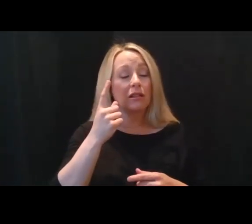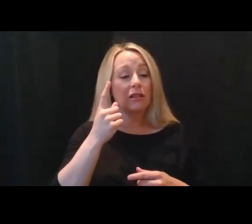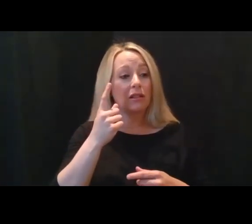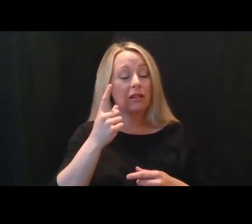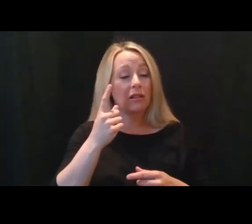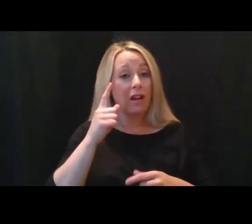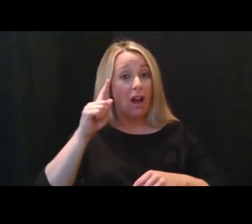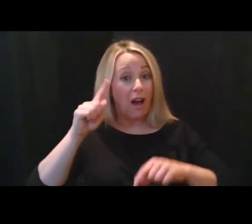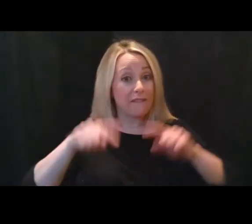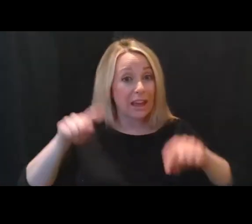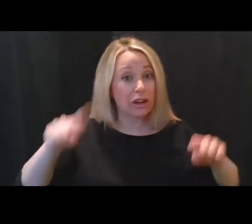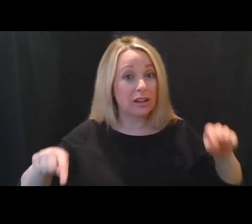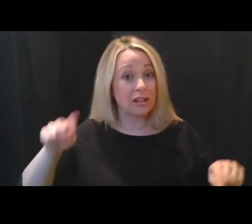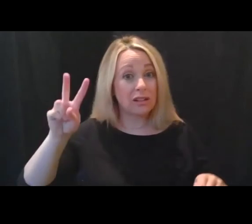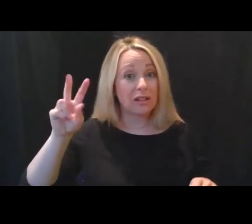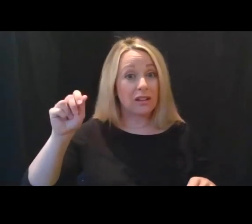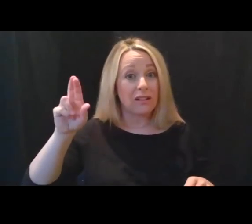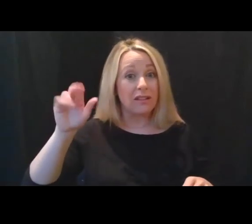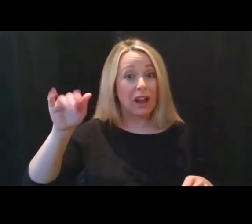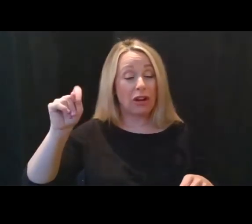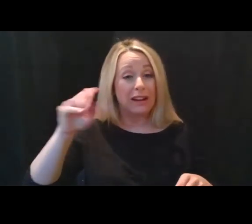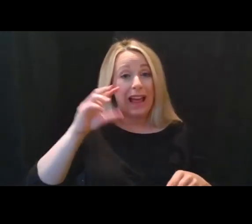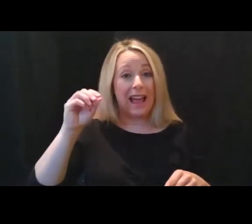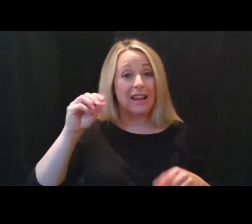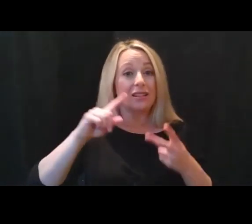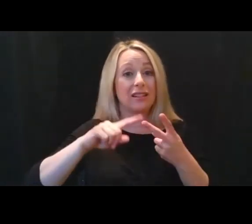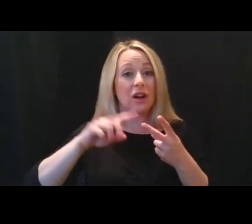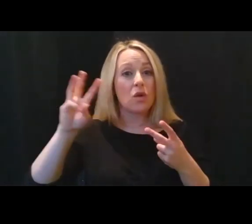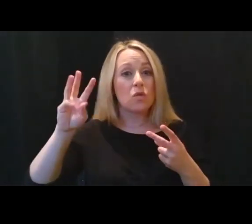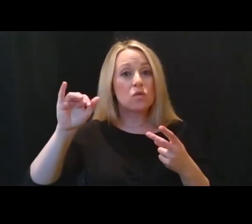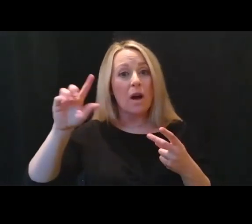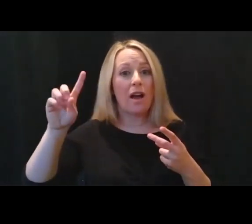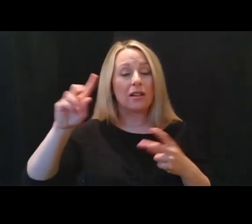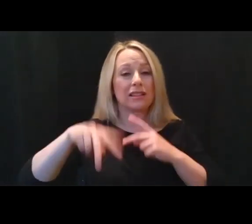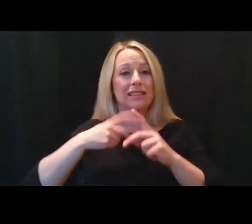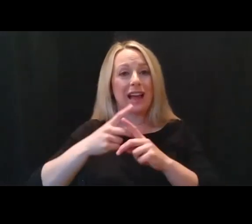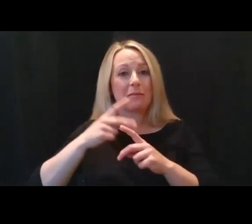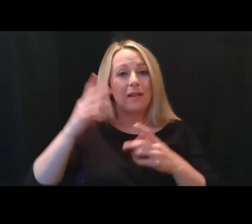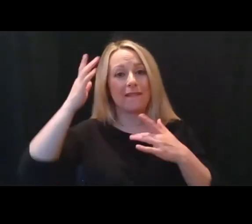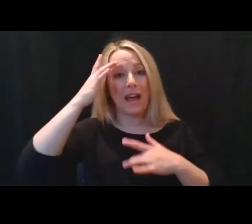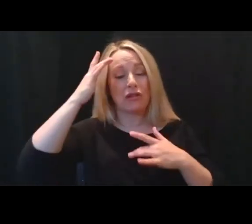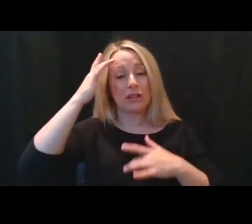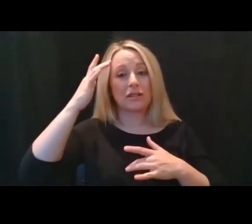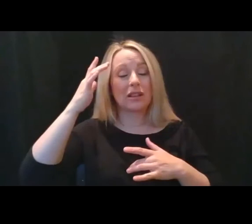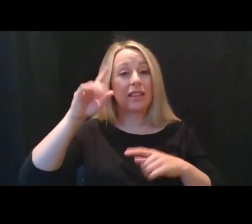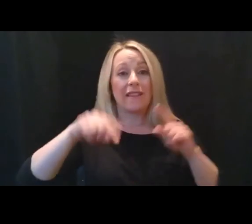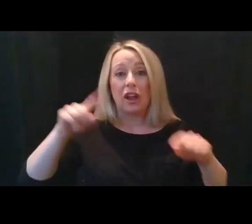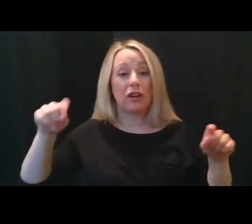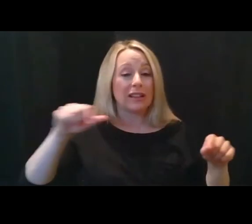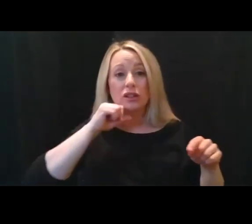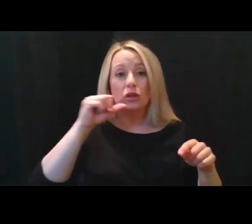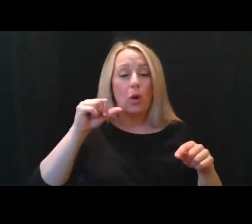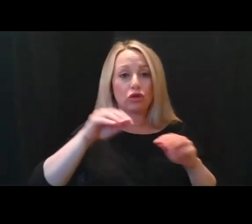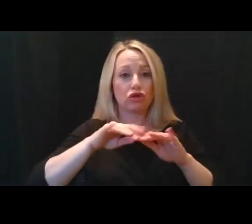variant and a wild type virus. And the variants don't travel further when people talk,